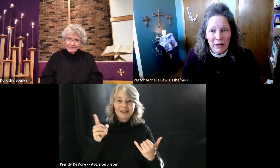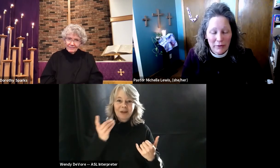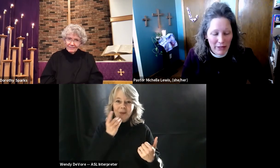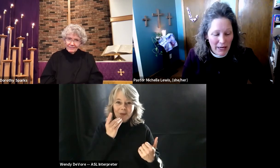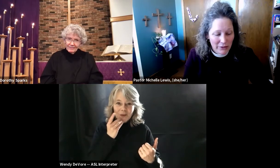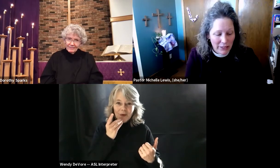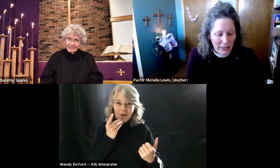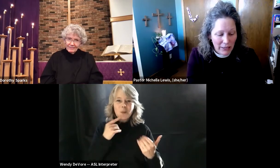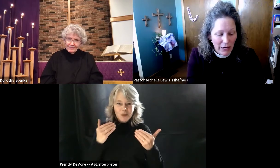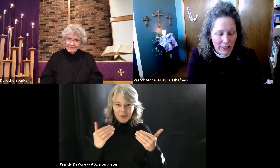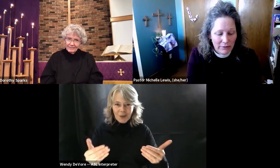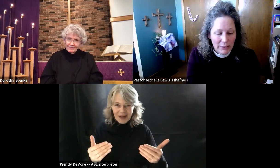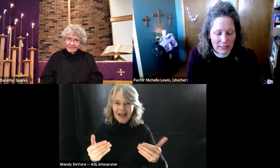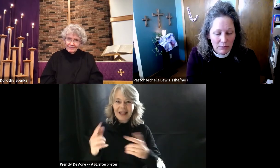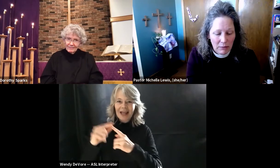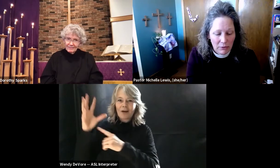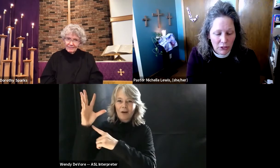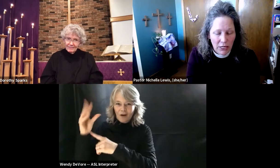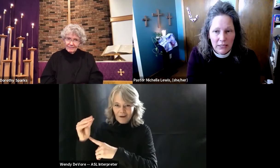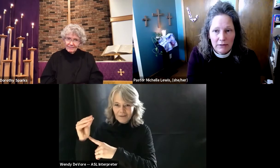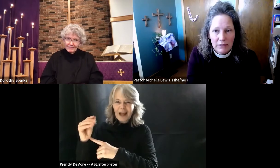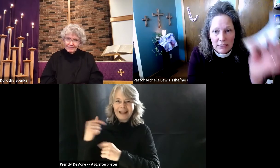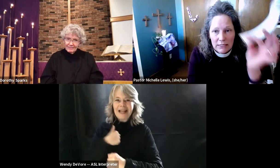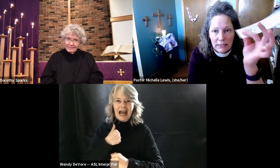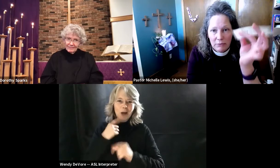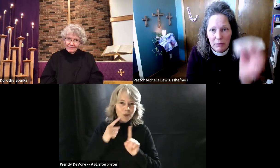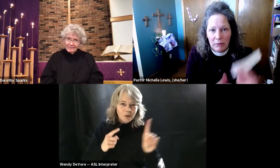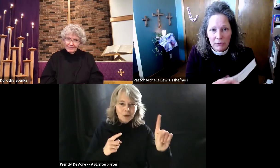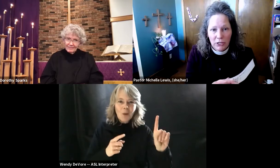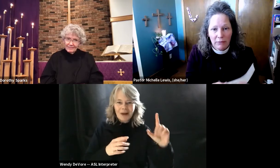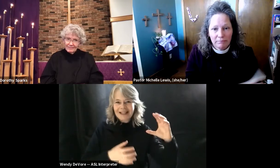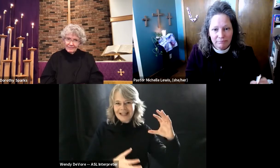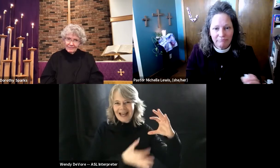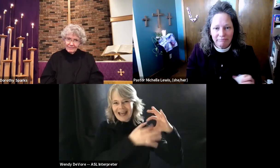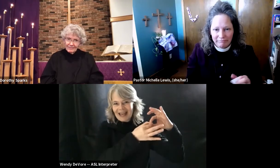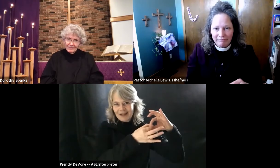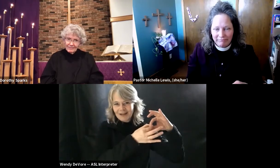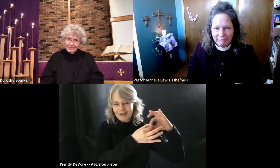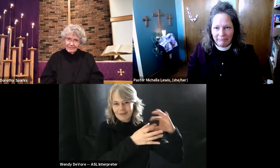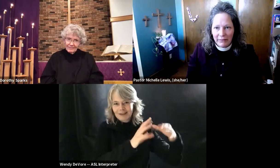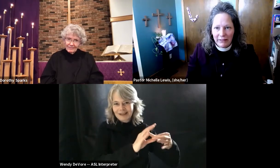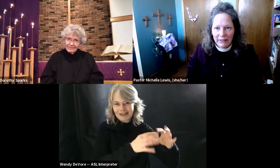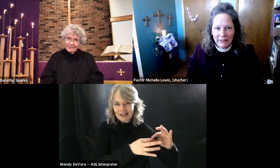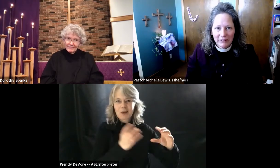I'll have Dorothy put out a candle, and I'm gonna add this paper chain, this link to my paper chain.